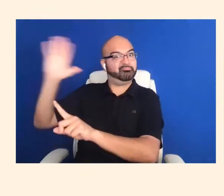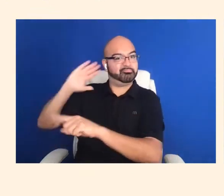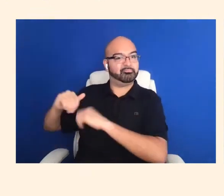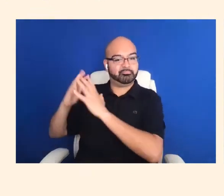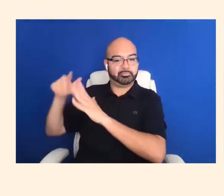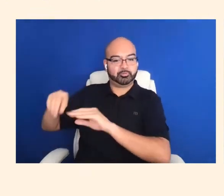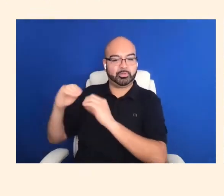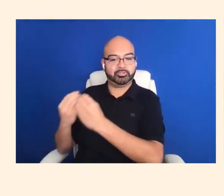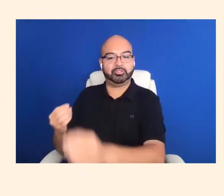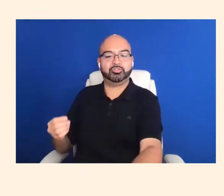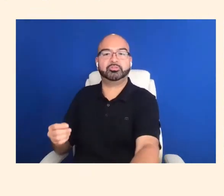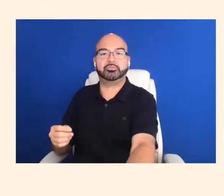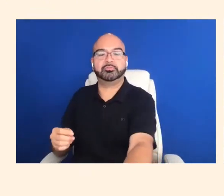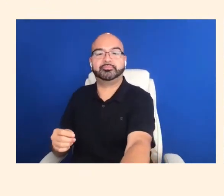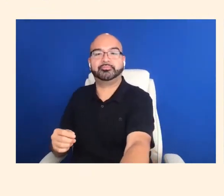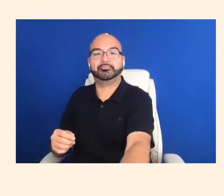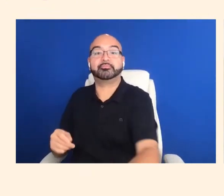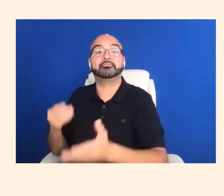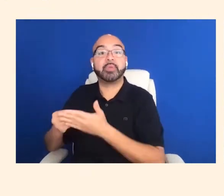on the stroll